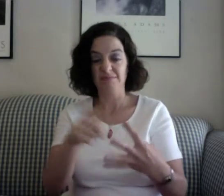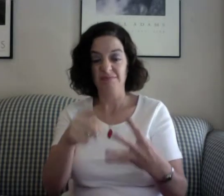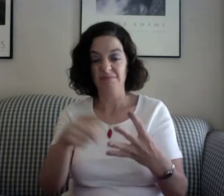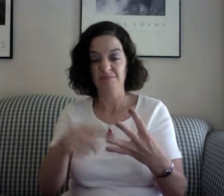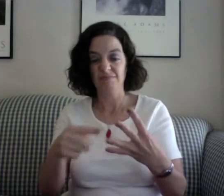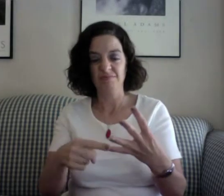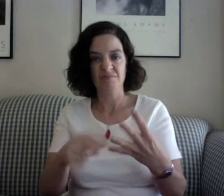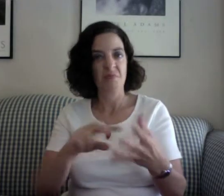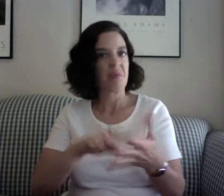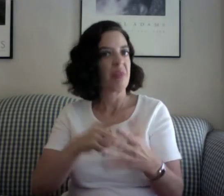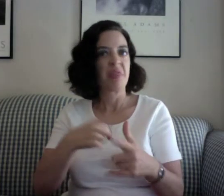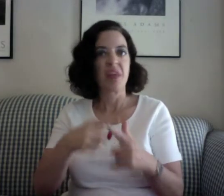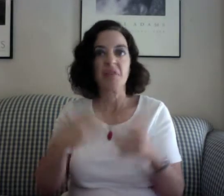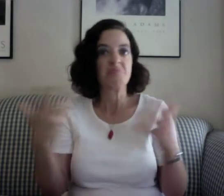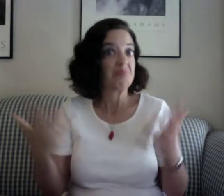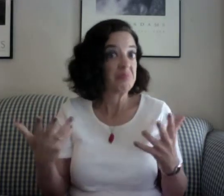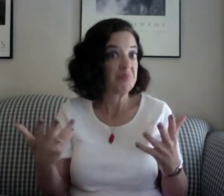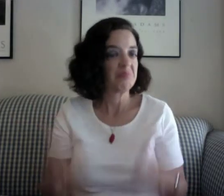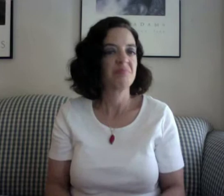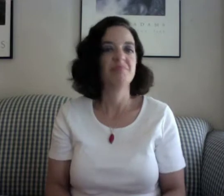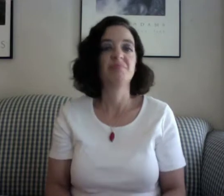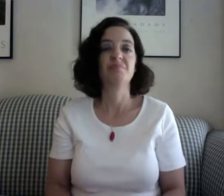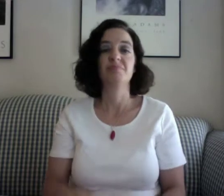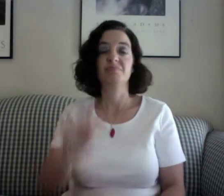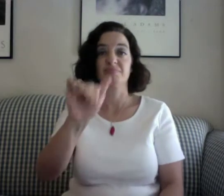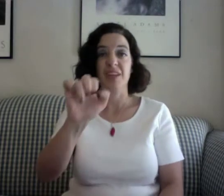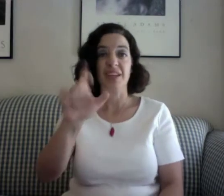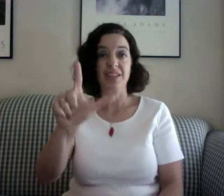If ASL is not all of these things, then what is it?